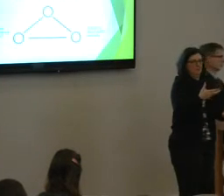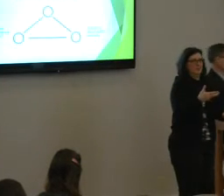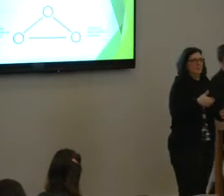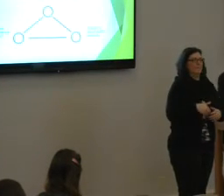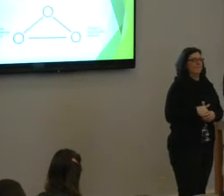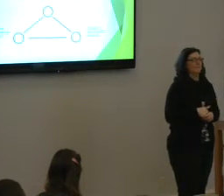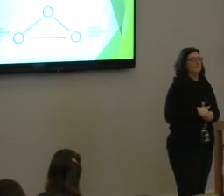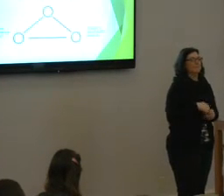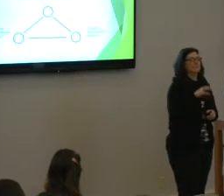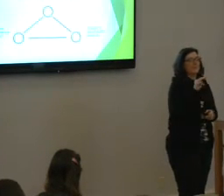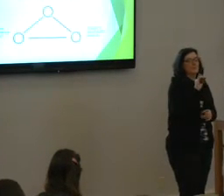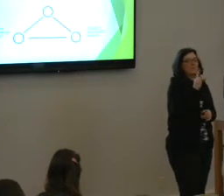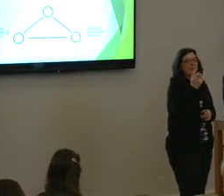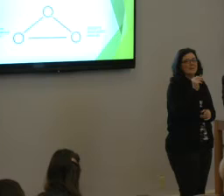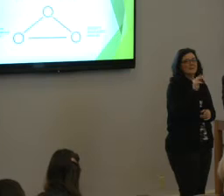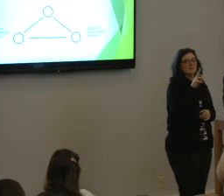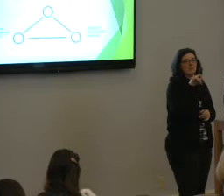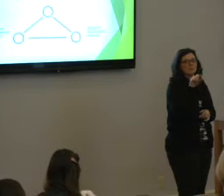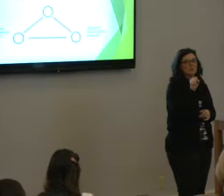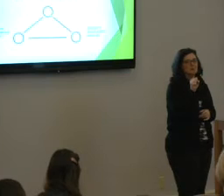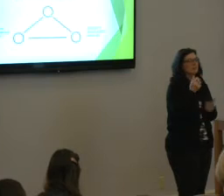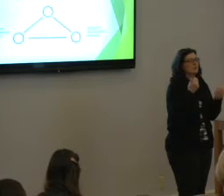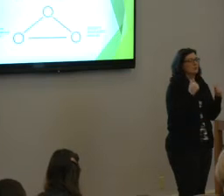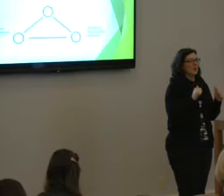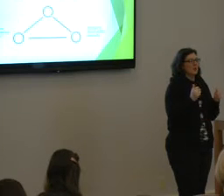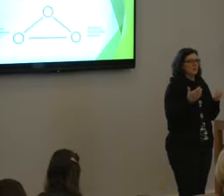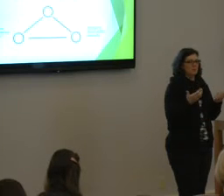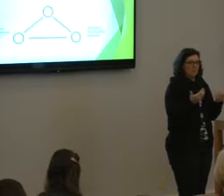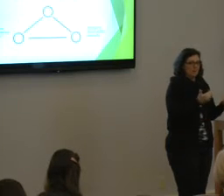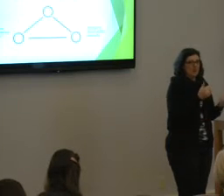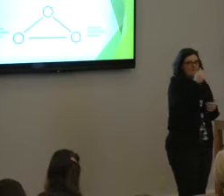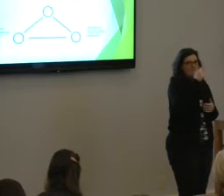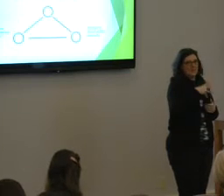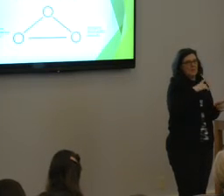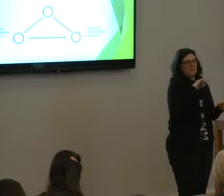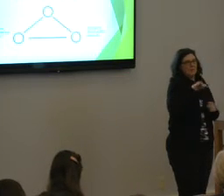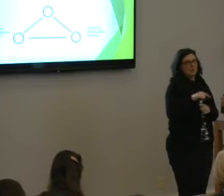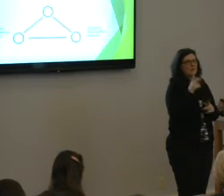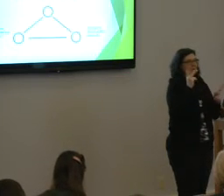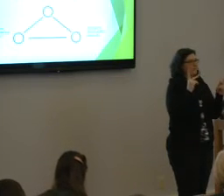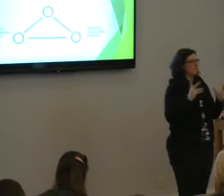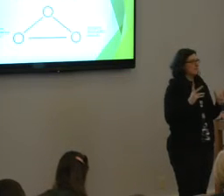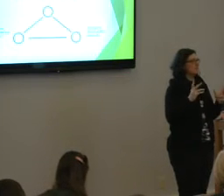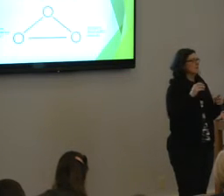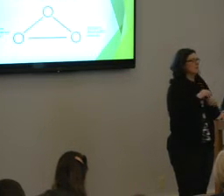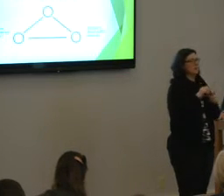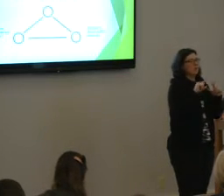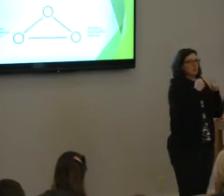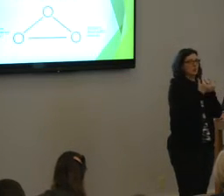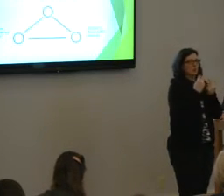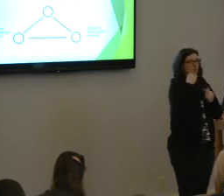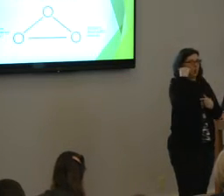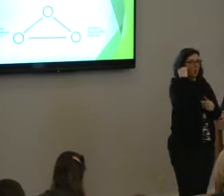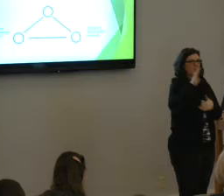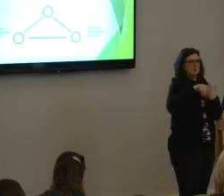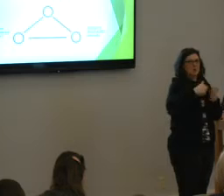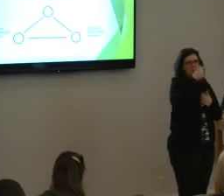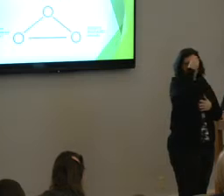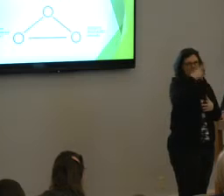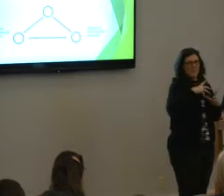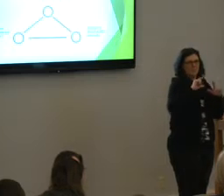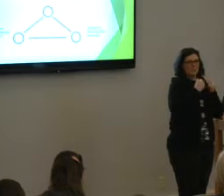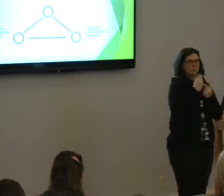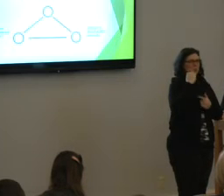Madison, Wisconsin, they tried to get a bunch of men in the church to go over to be visitors in a group home that had people with all men with group home.